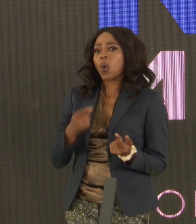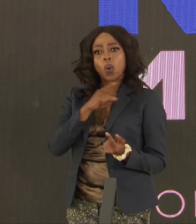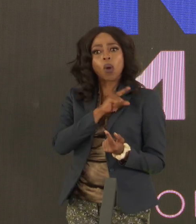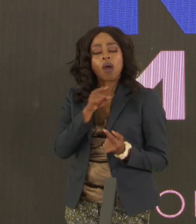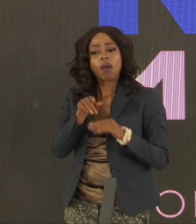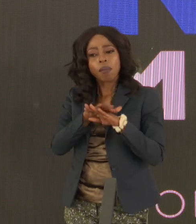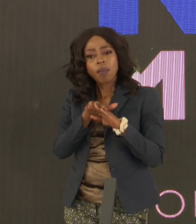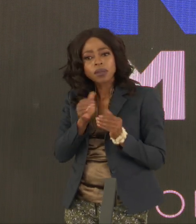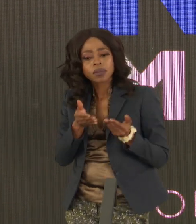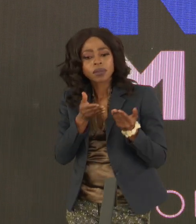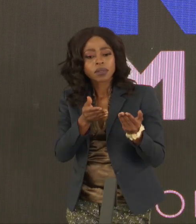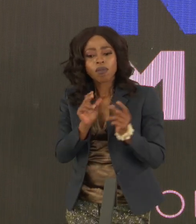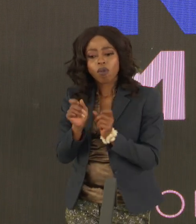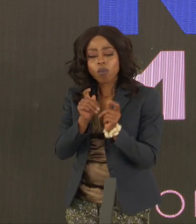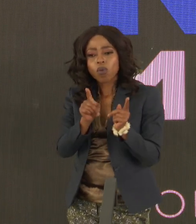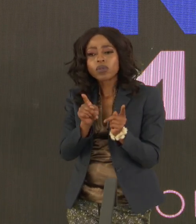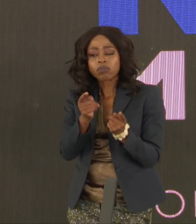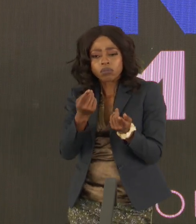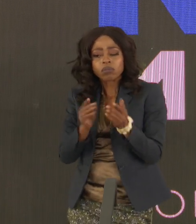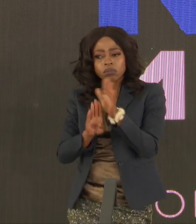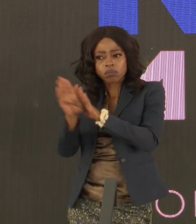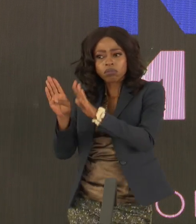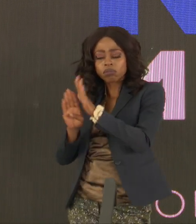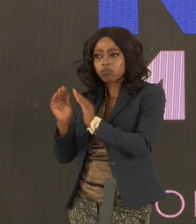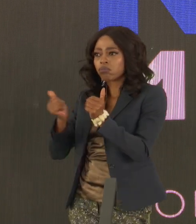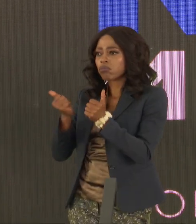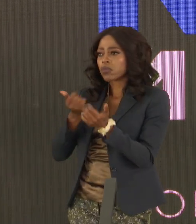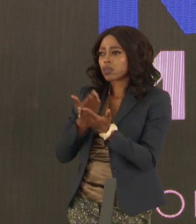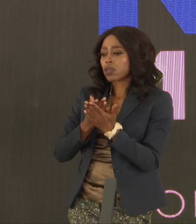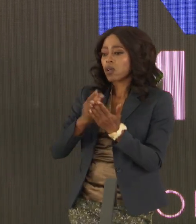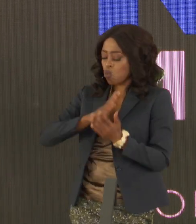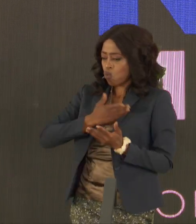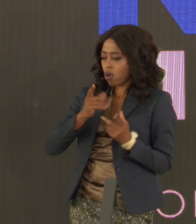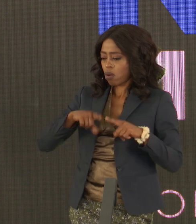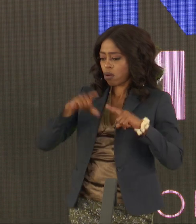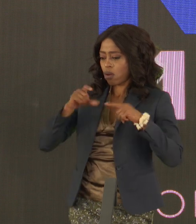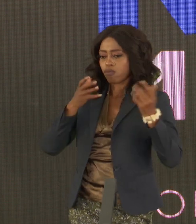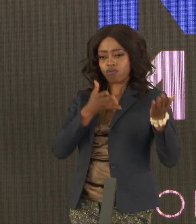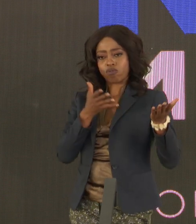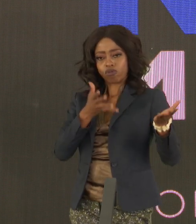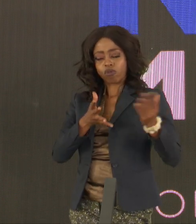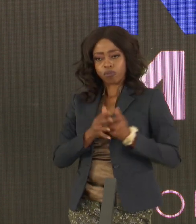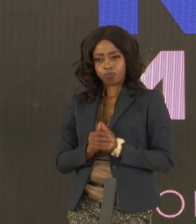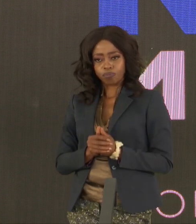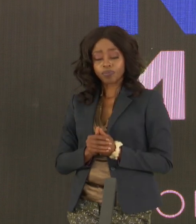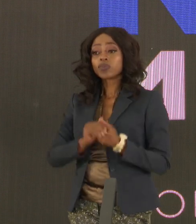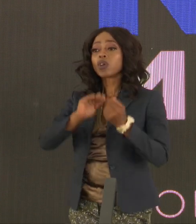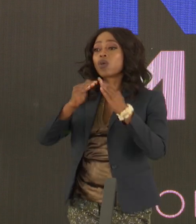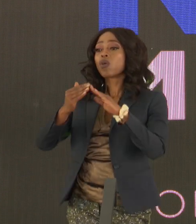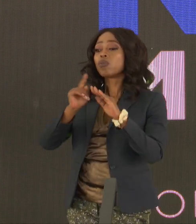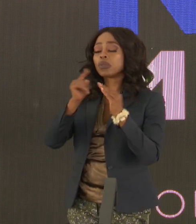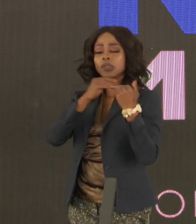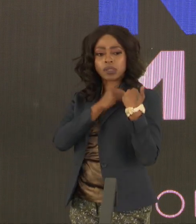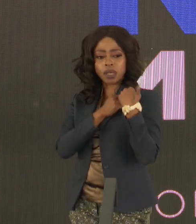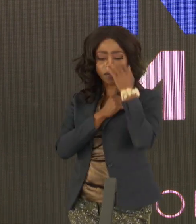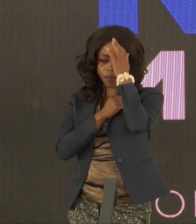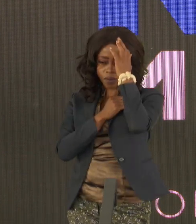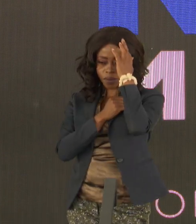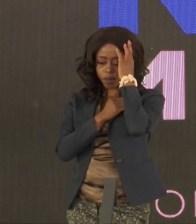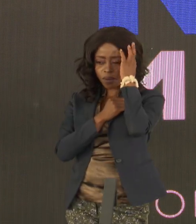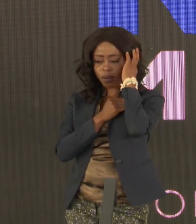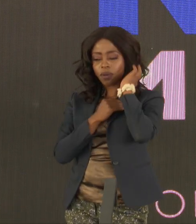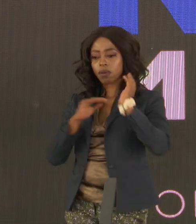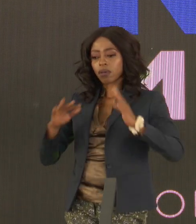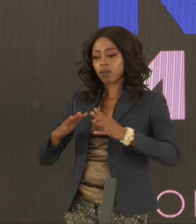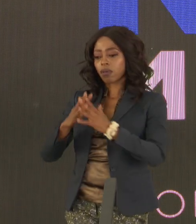basic services and opportunities to prosper. That's the life South Africans want. They want communities that are safe, connected,